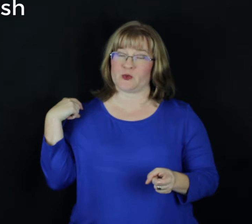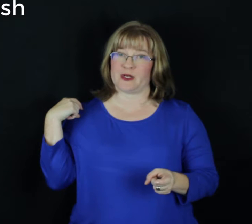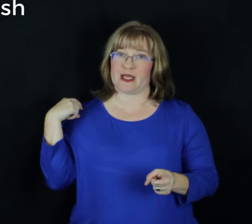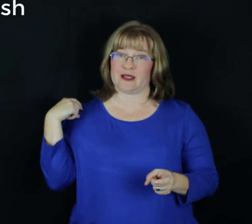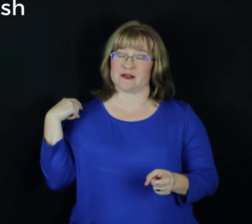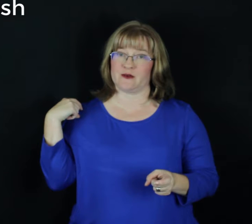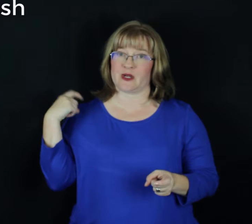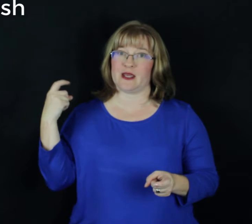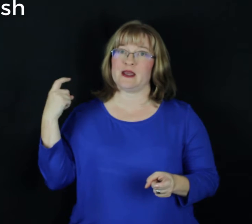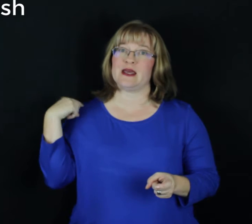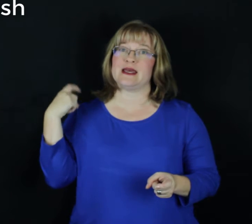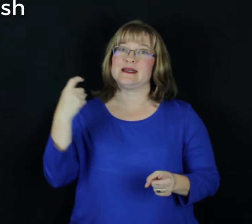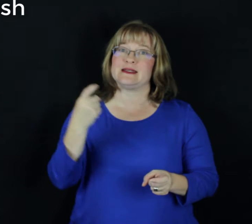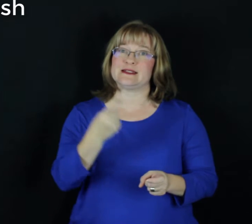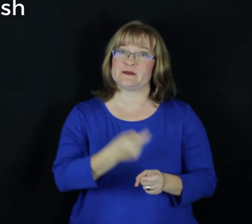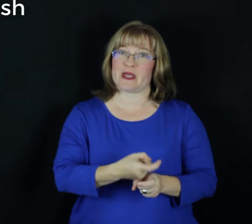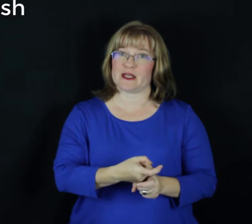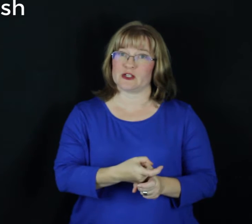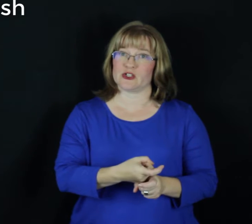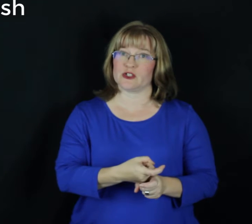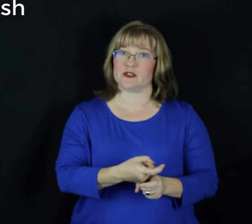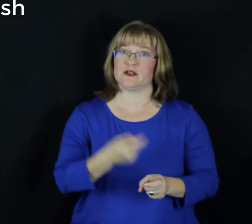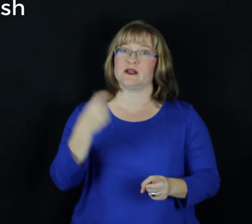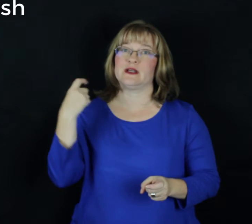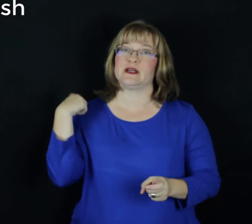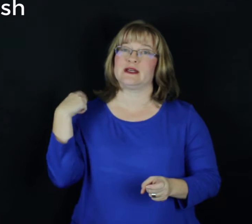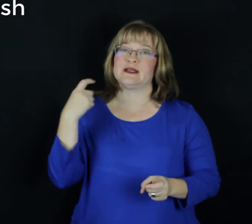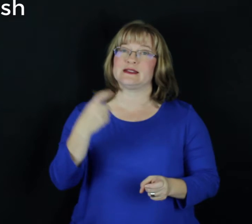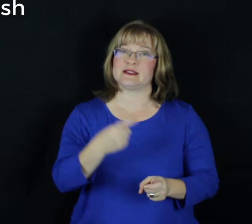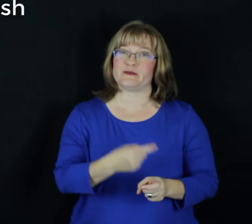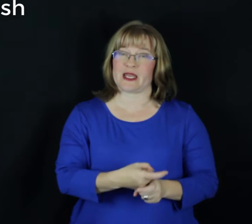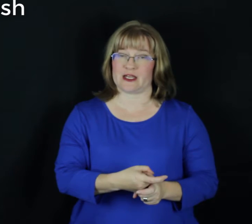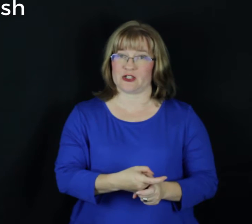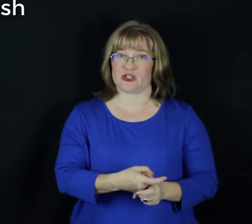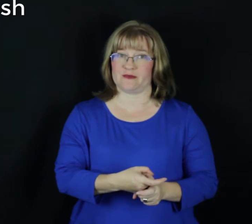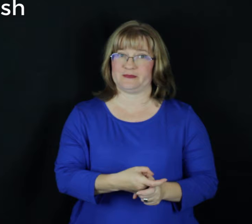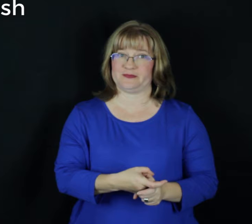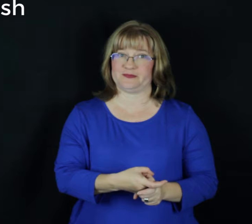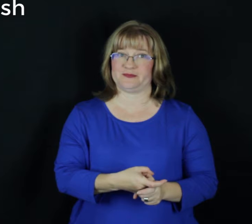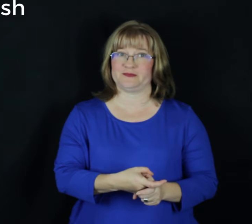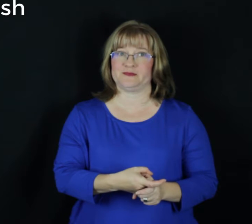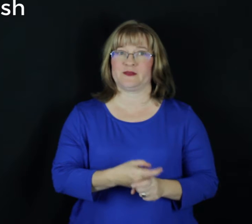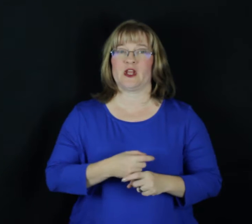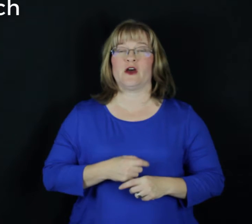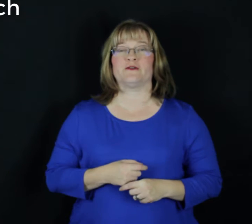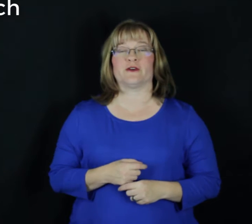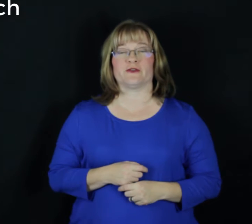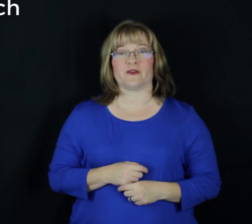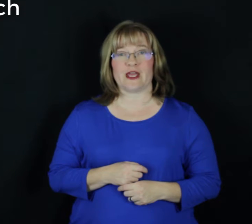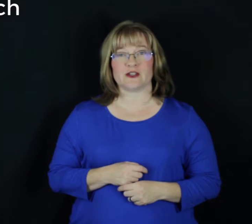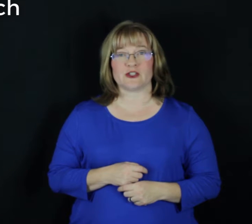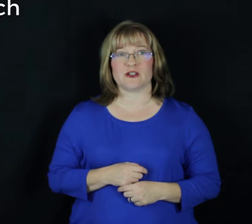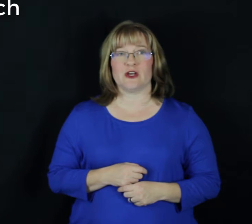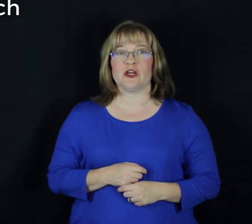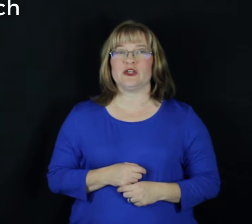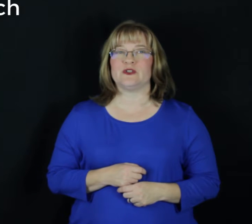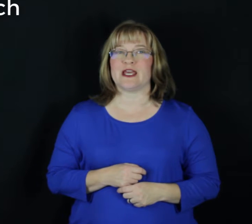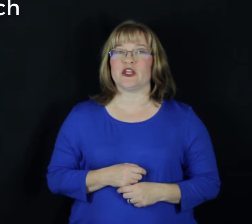one hand. Okay? Spanish. Spanish. For French, you take your